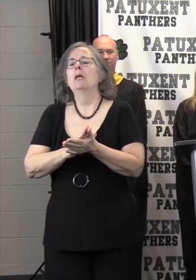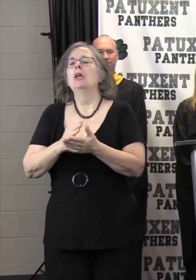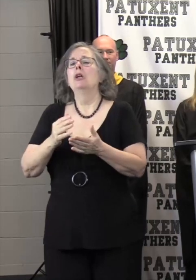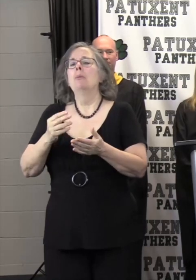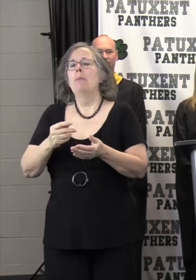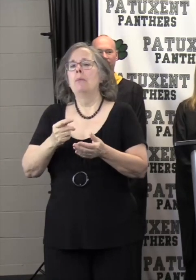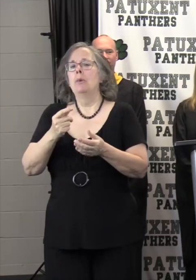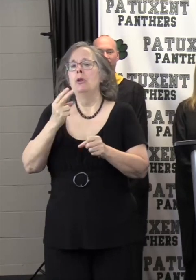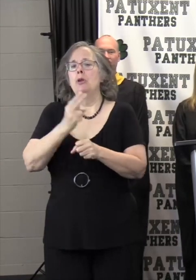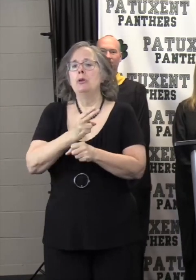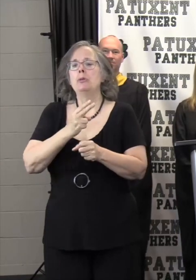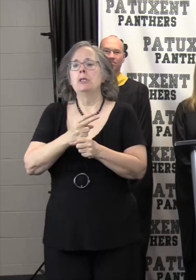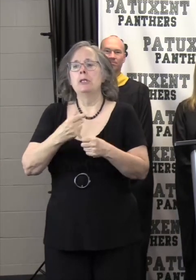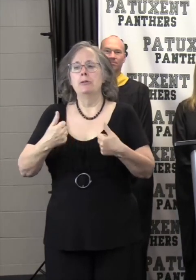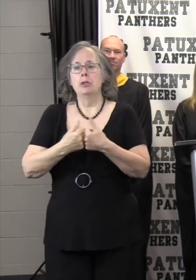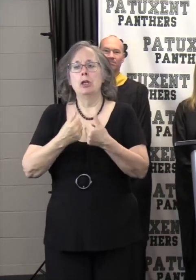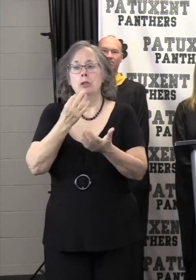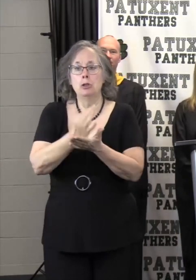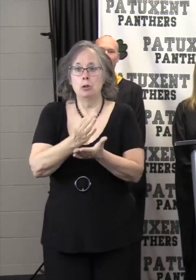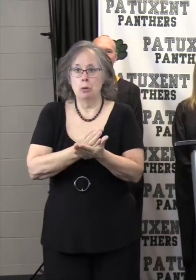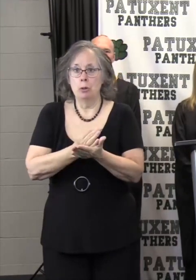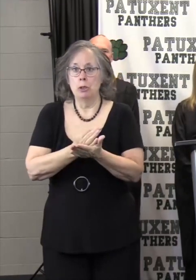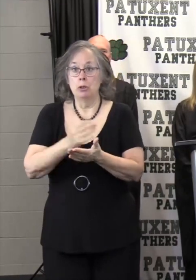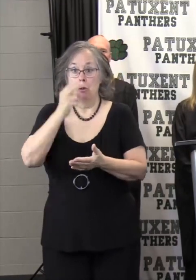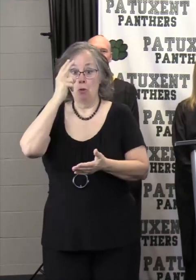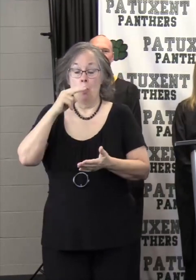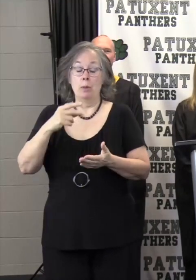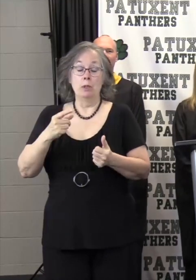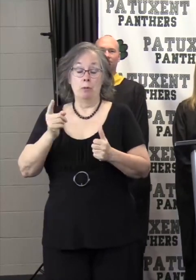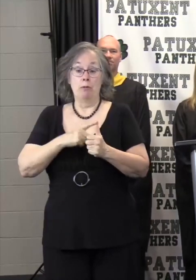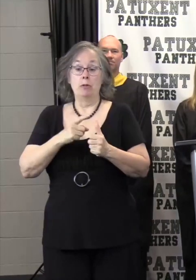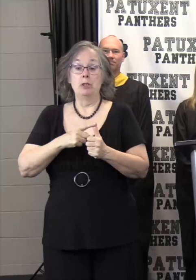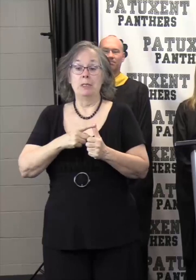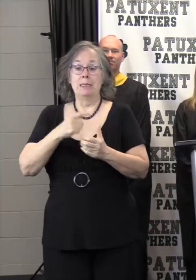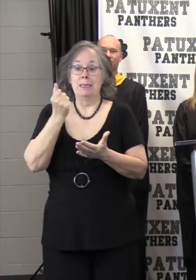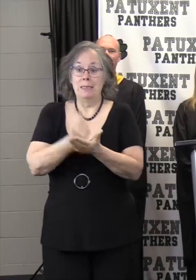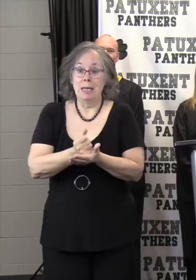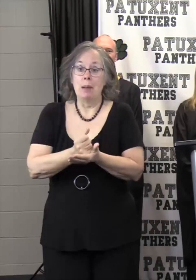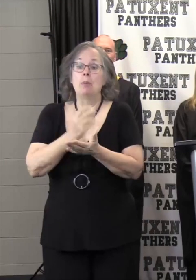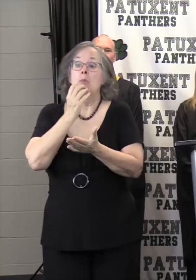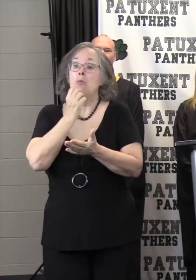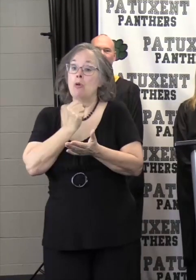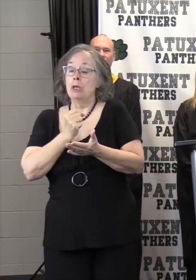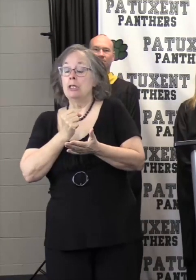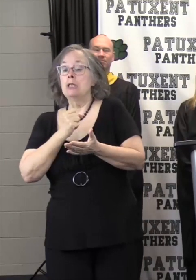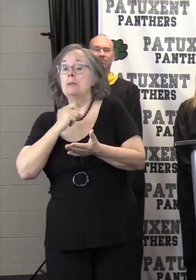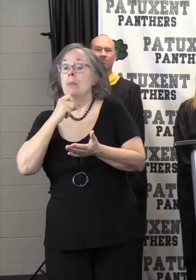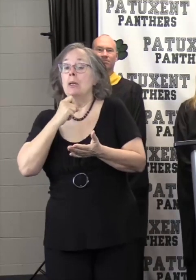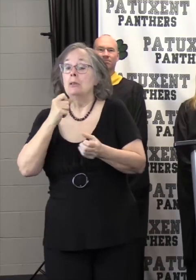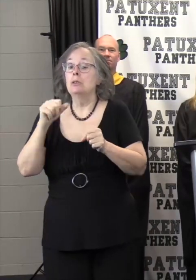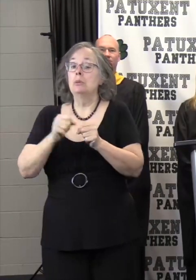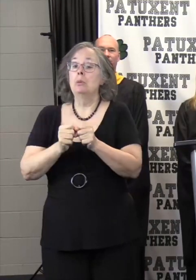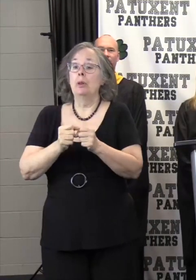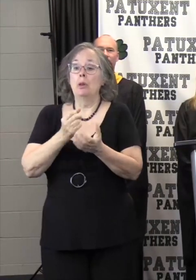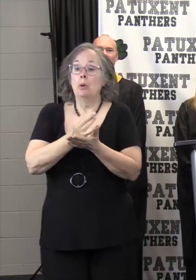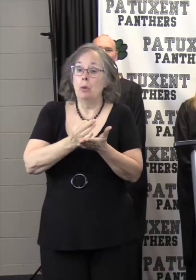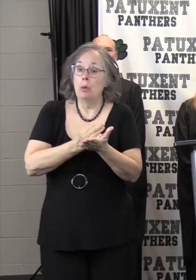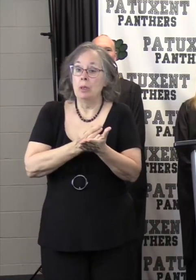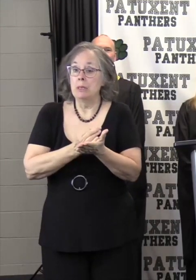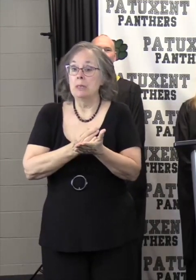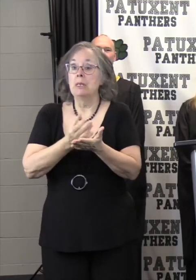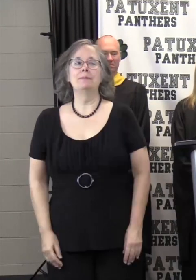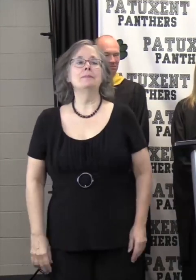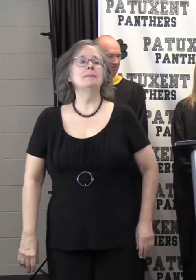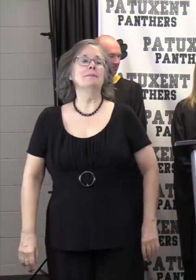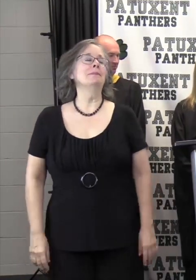The Romans were among the first to stamp precious metals into coins, and some credit the Romans with the origin of